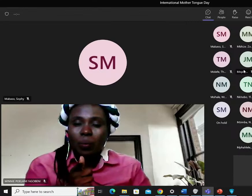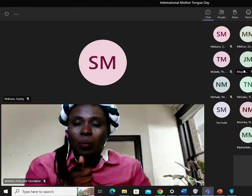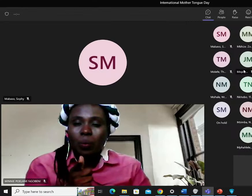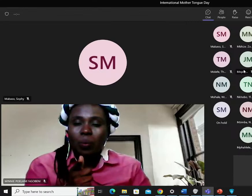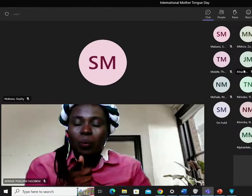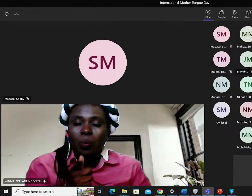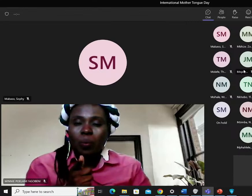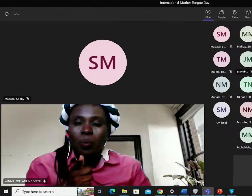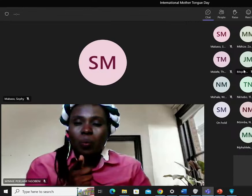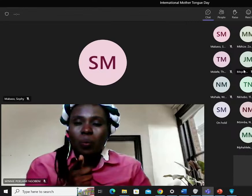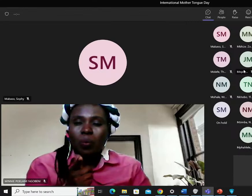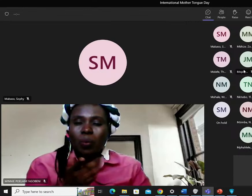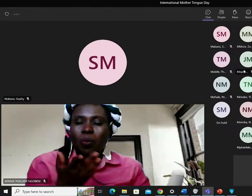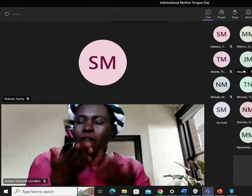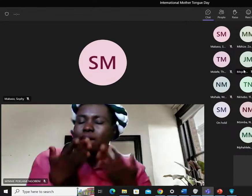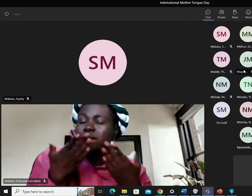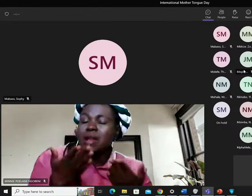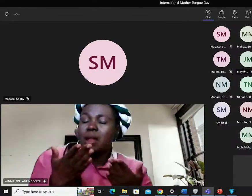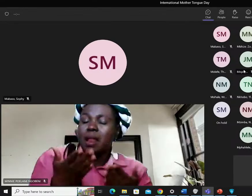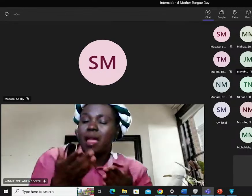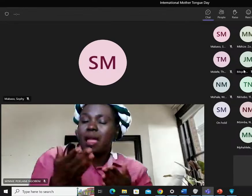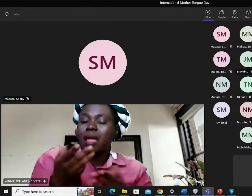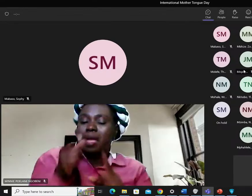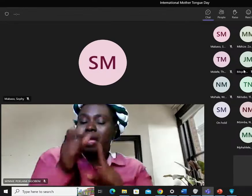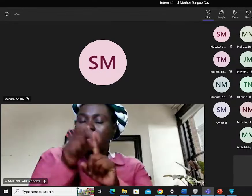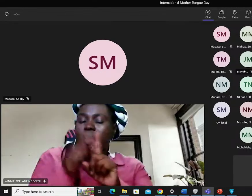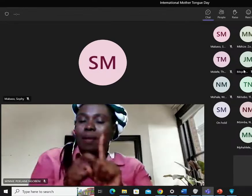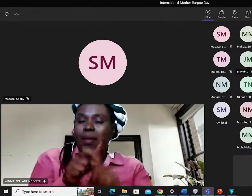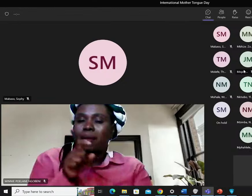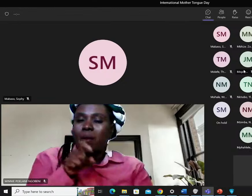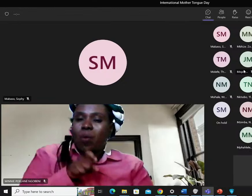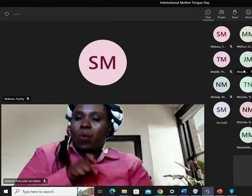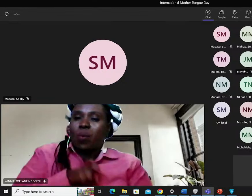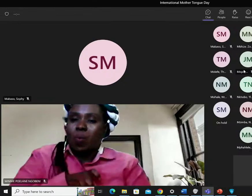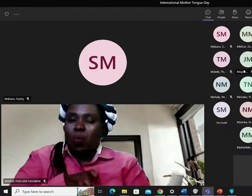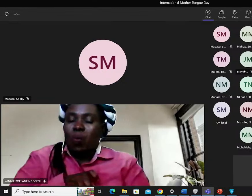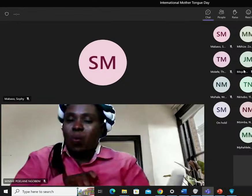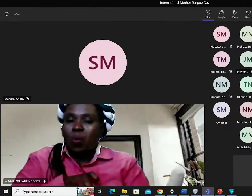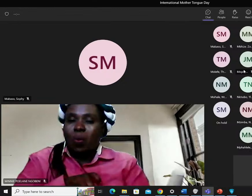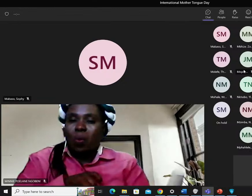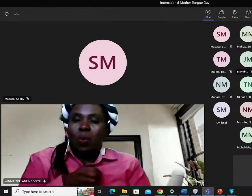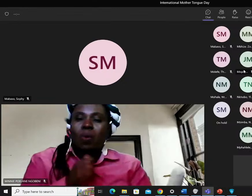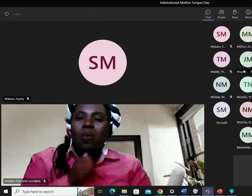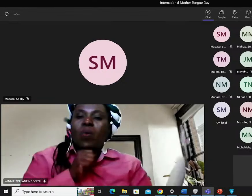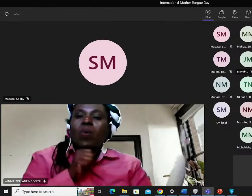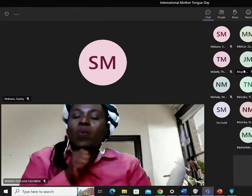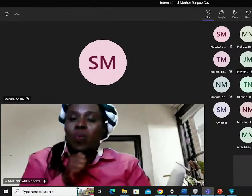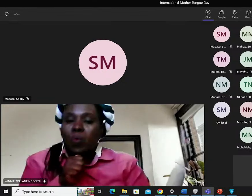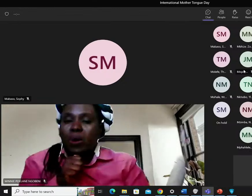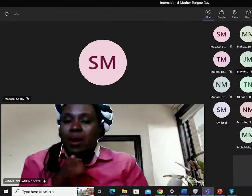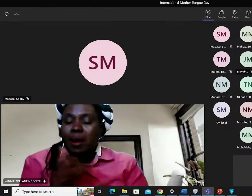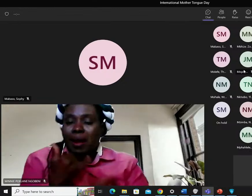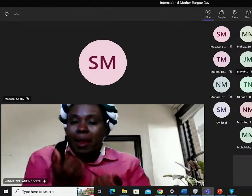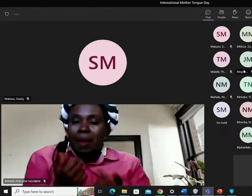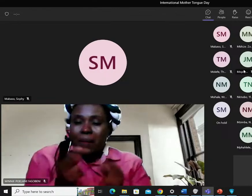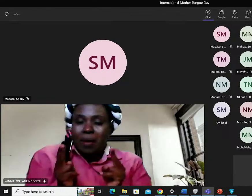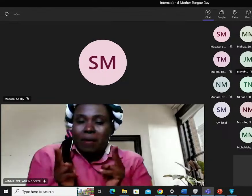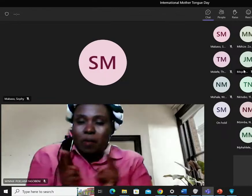ungumqobo phakathi kokulamba nokuhlutha kwenu. Nam ndizawuzama uba